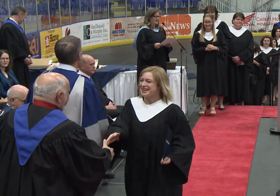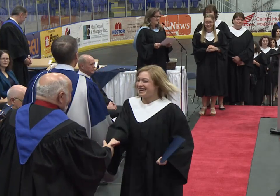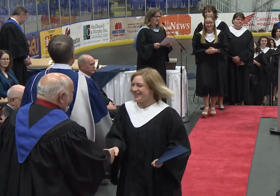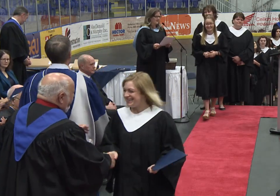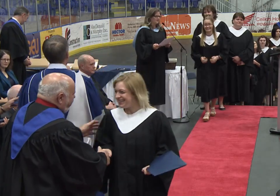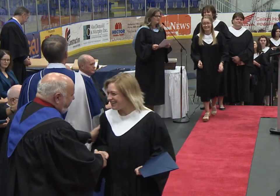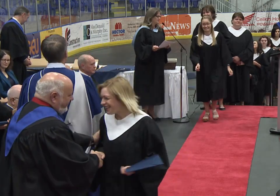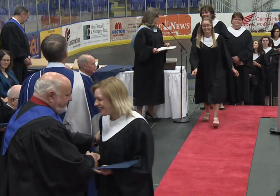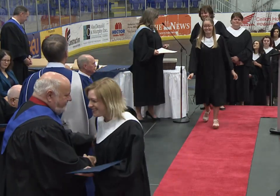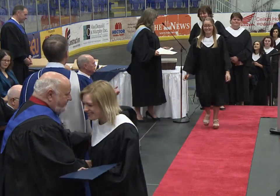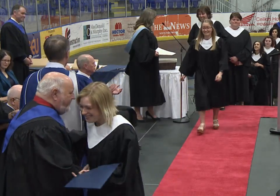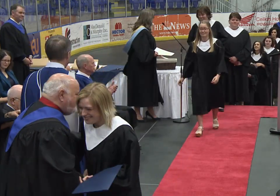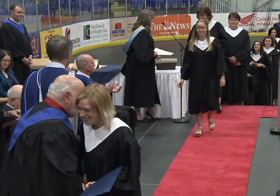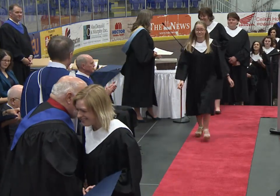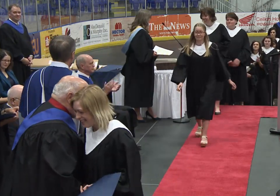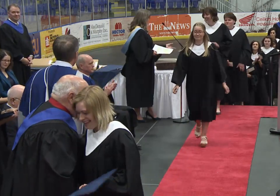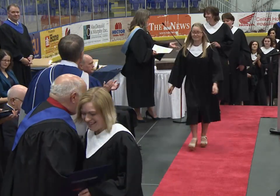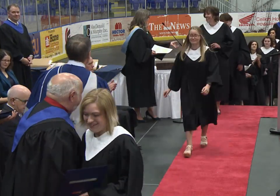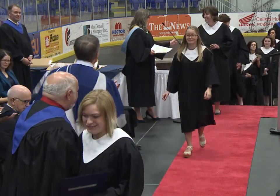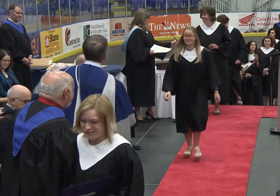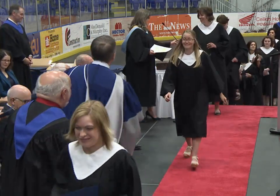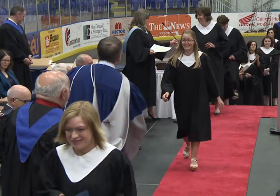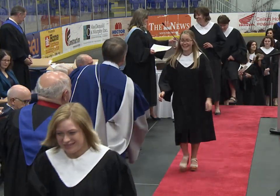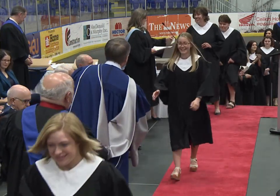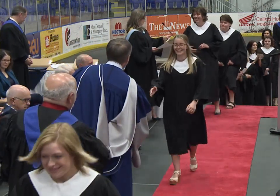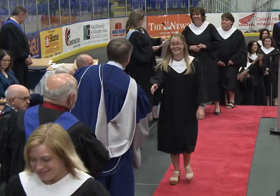Laura Halliday.